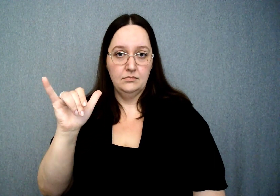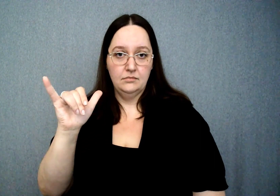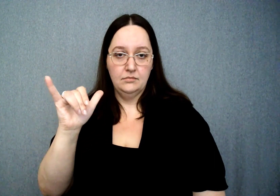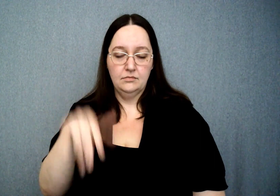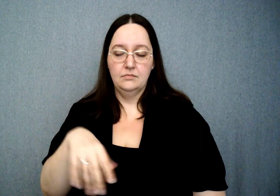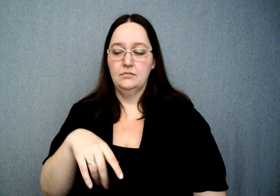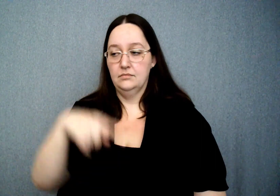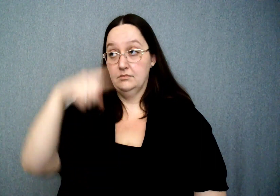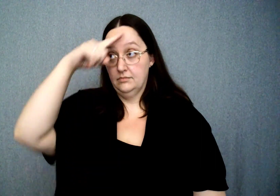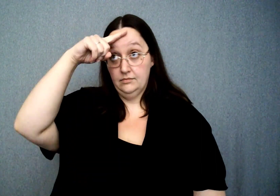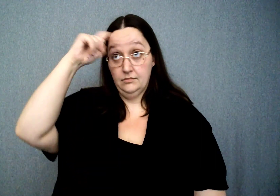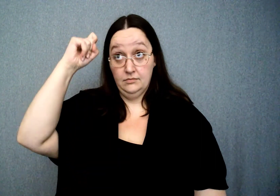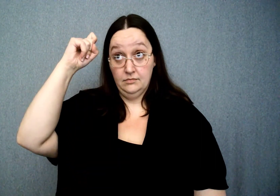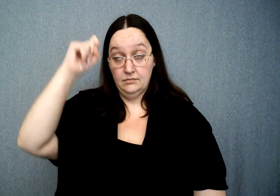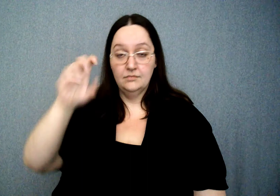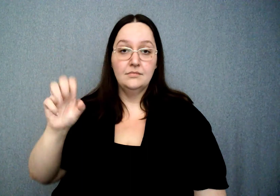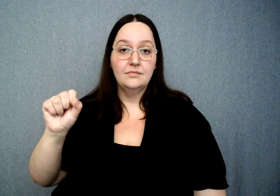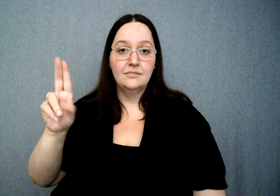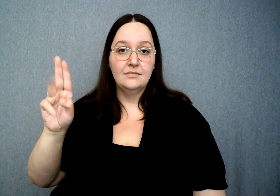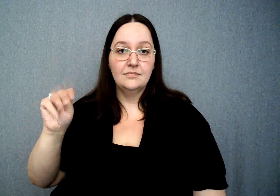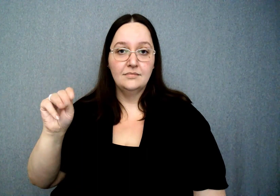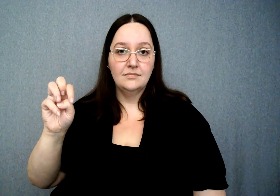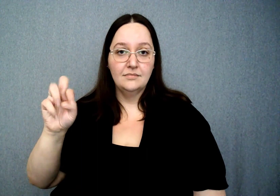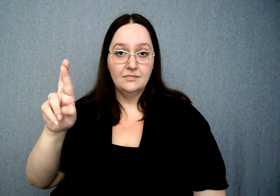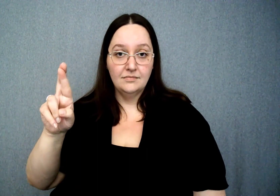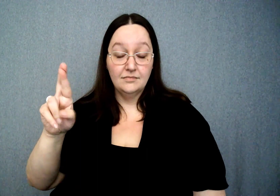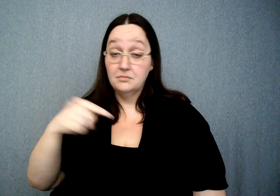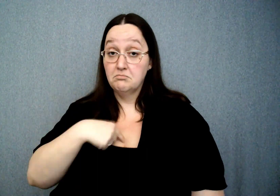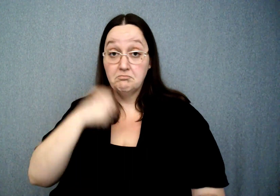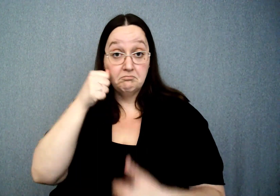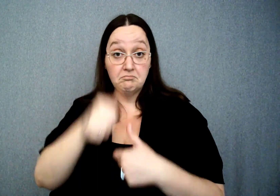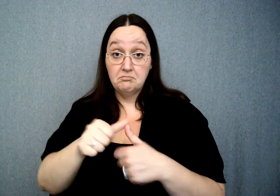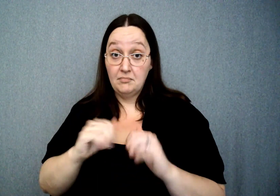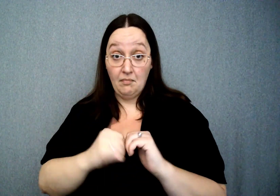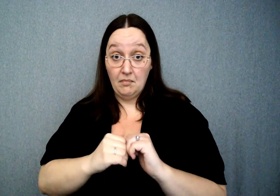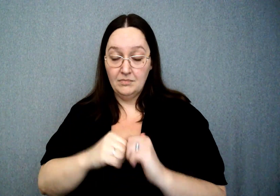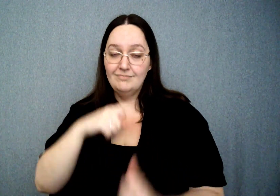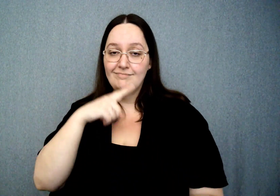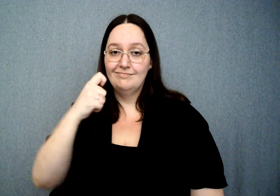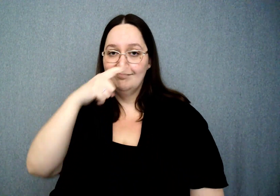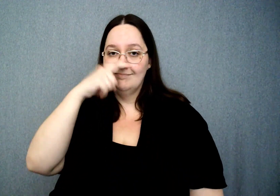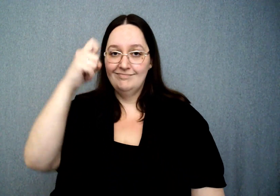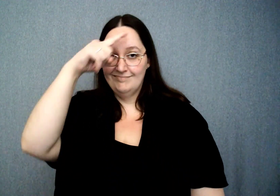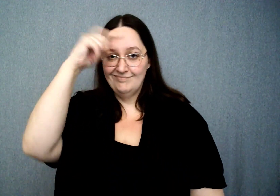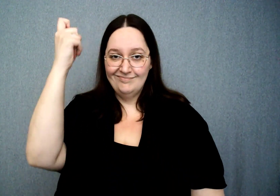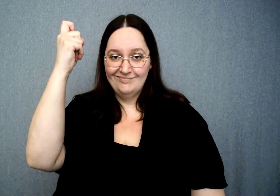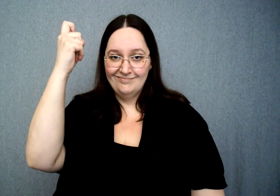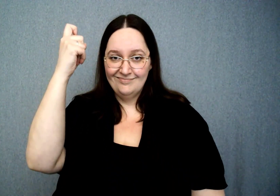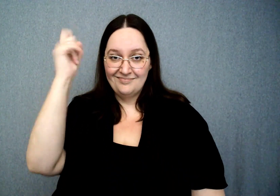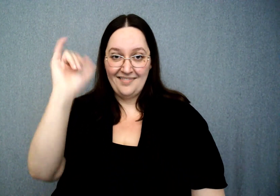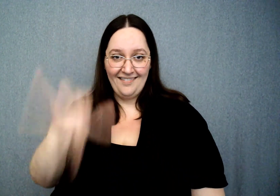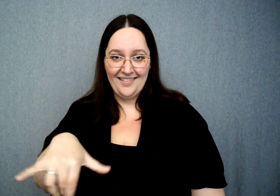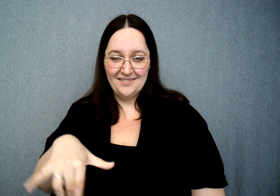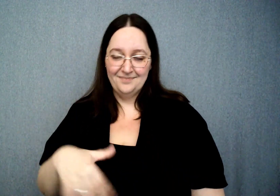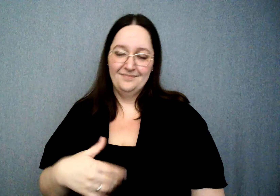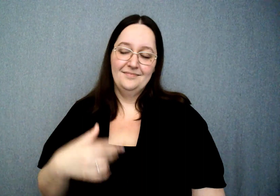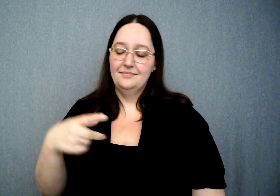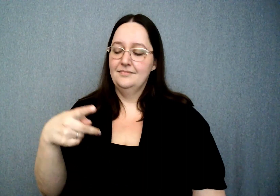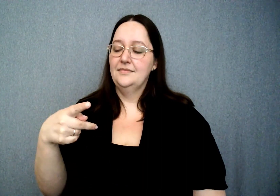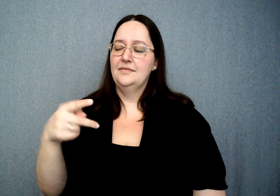your nose, it's ugly. If it's 1 to X on your forehead, that means summer or summertime. I remember it by dry, ugly summer. Go up your